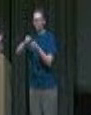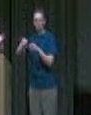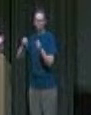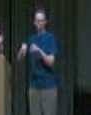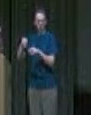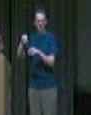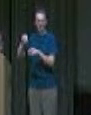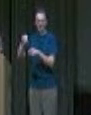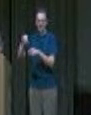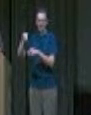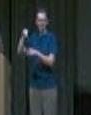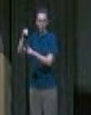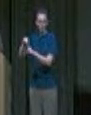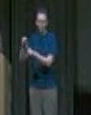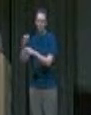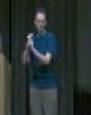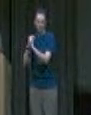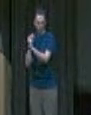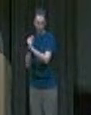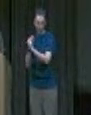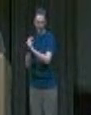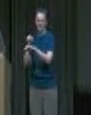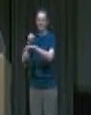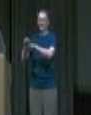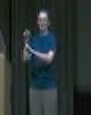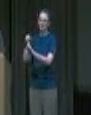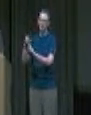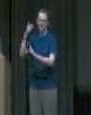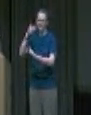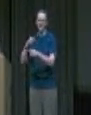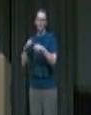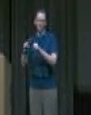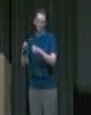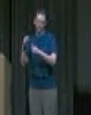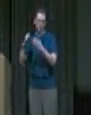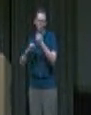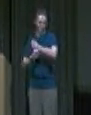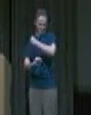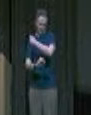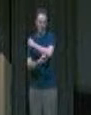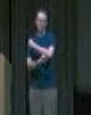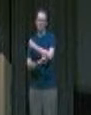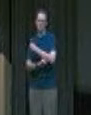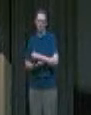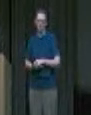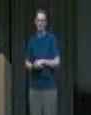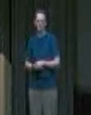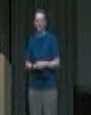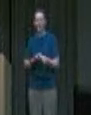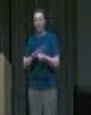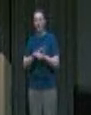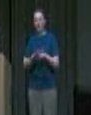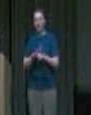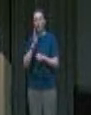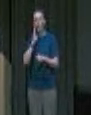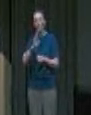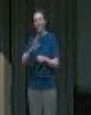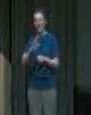or supplies into trucks and get them out to Front Street Bridge. This area will